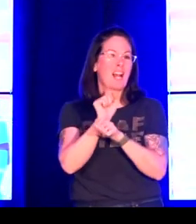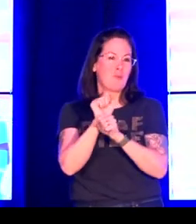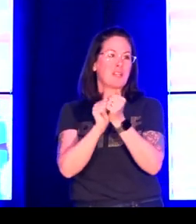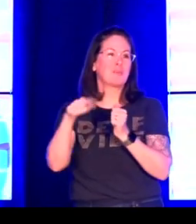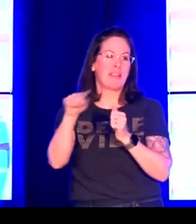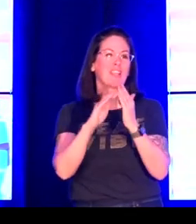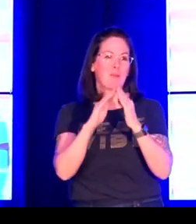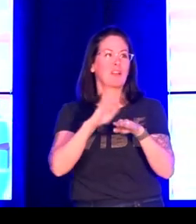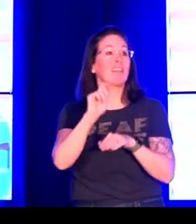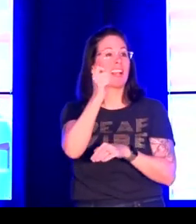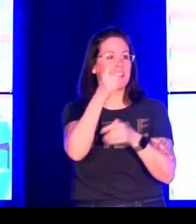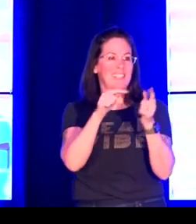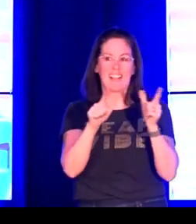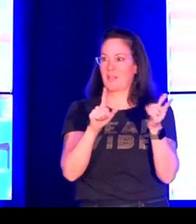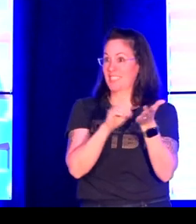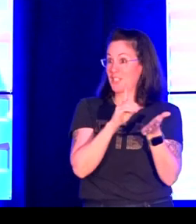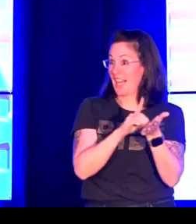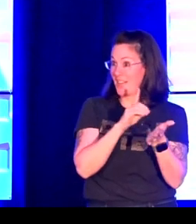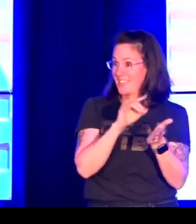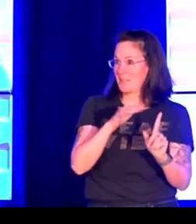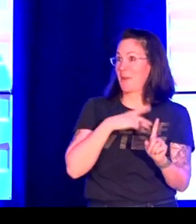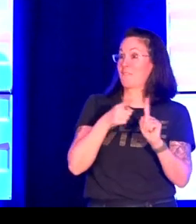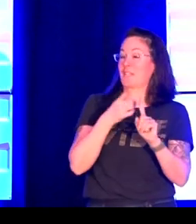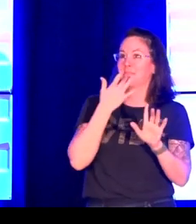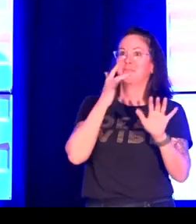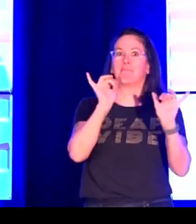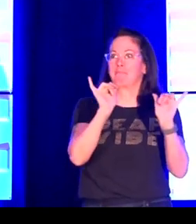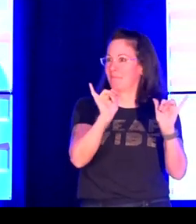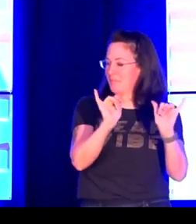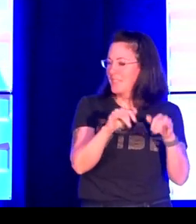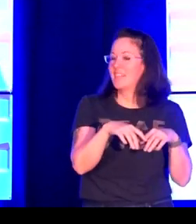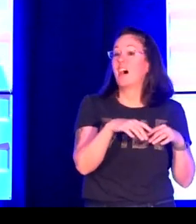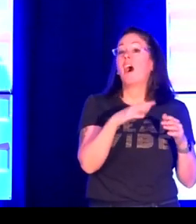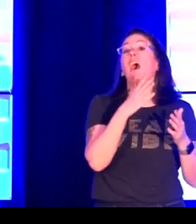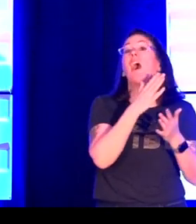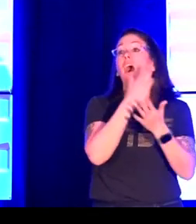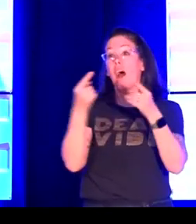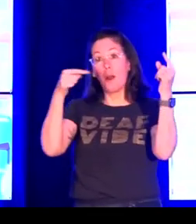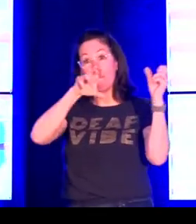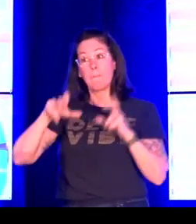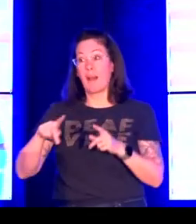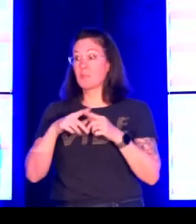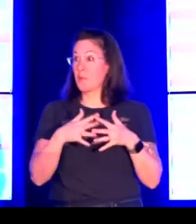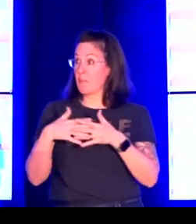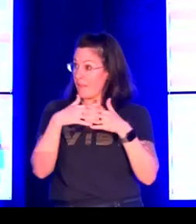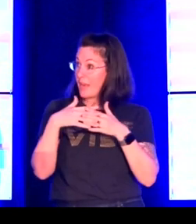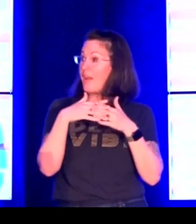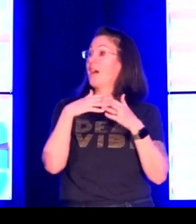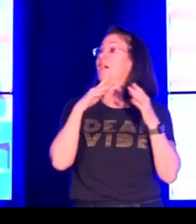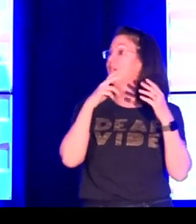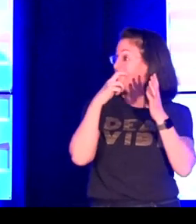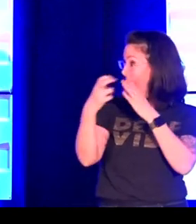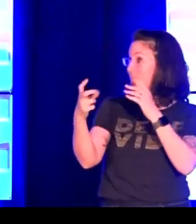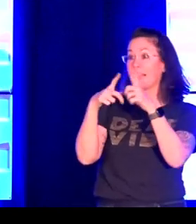when I was working with the Kenyan deaf community on the Kenyan sign language dictionary this was my very first taste